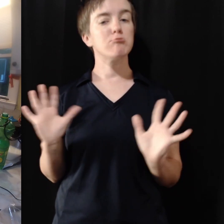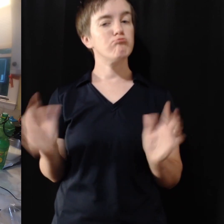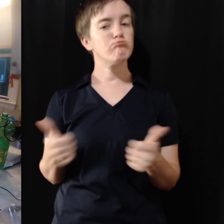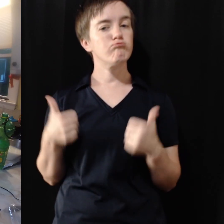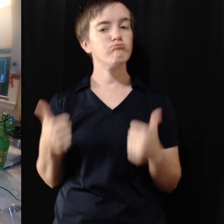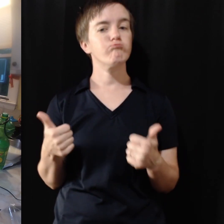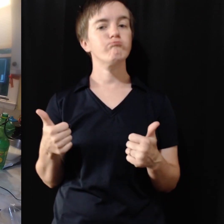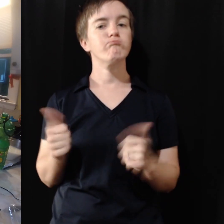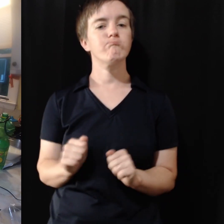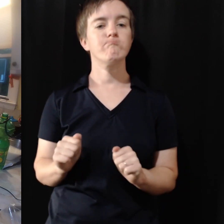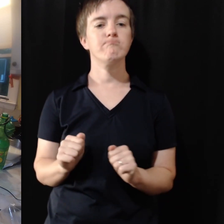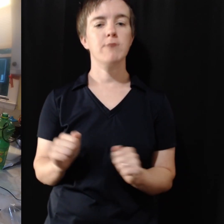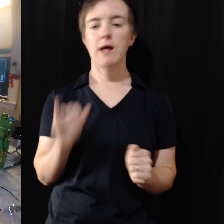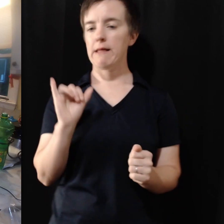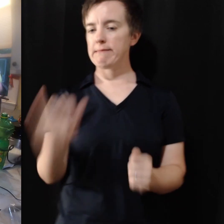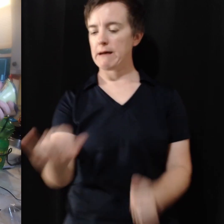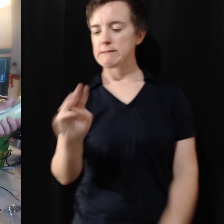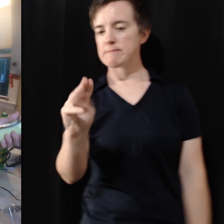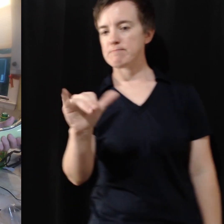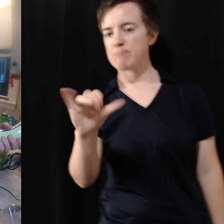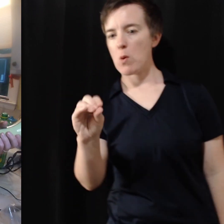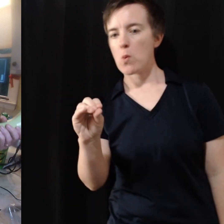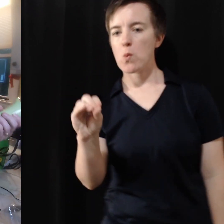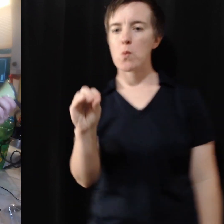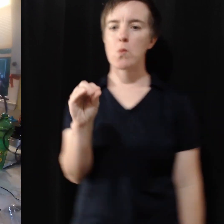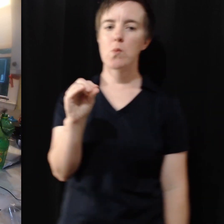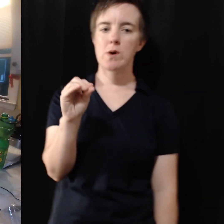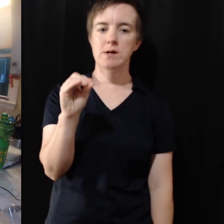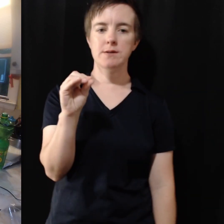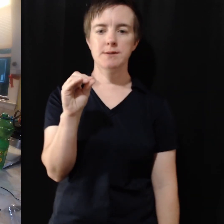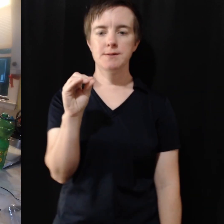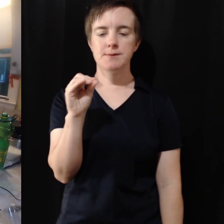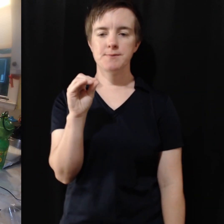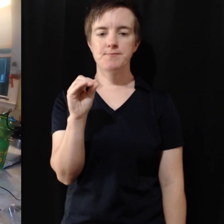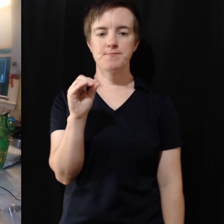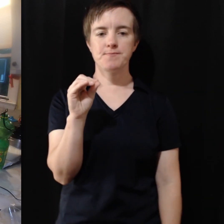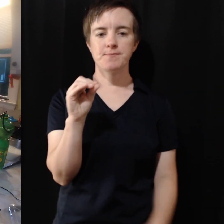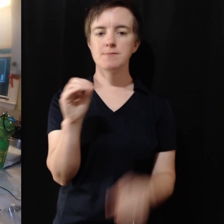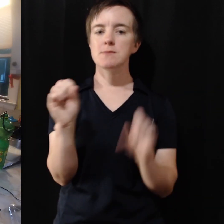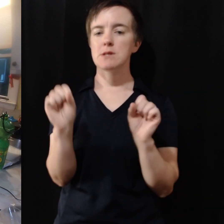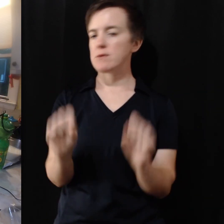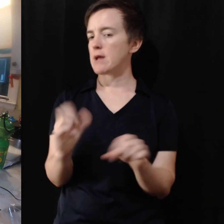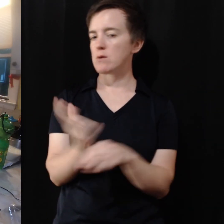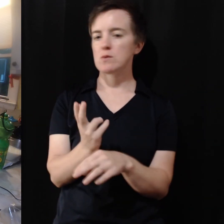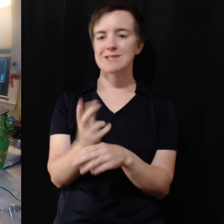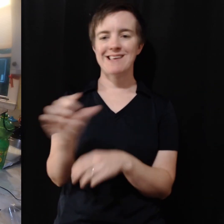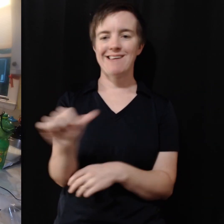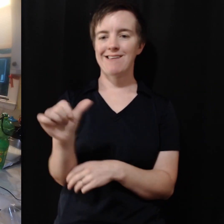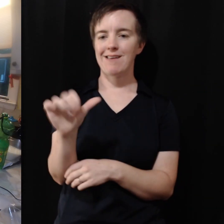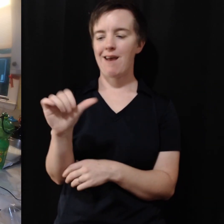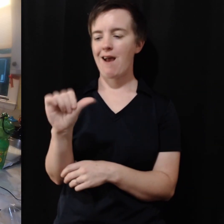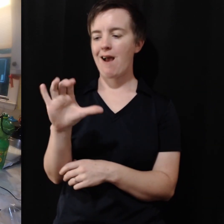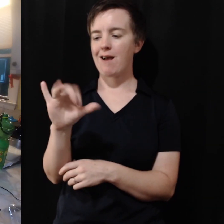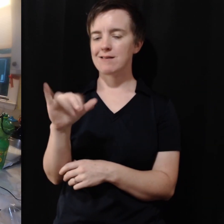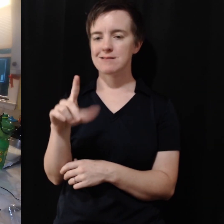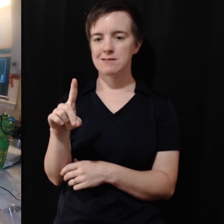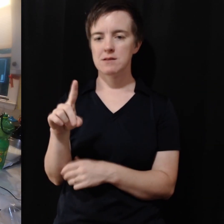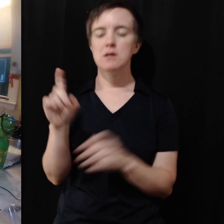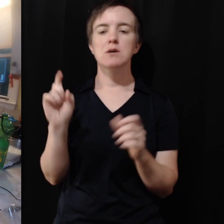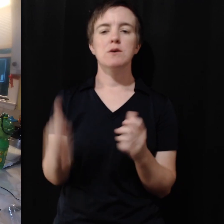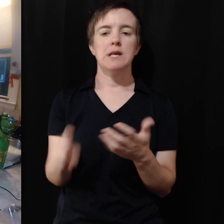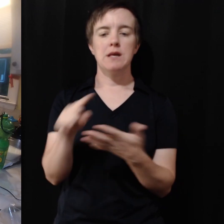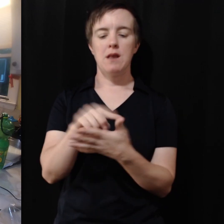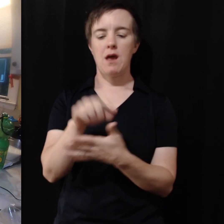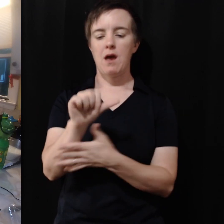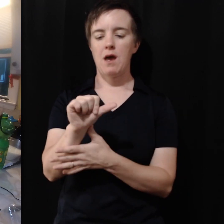And there we are. That's our mayonnaise. And you can use any acid. You just